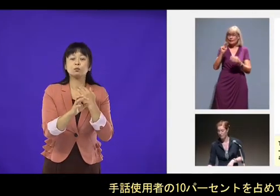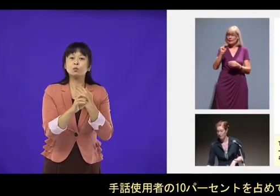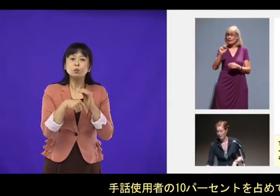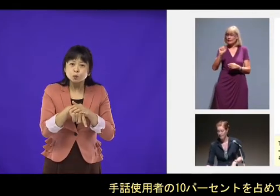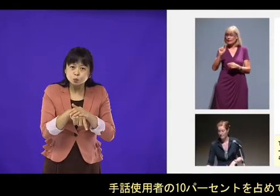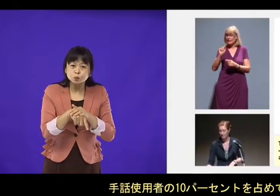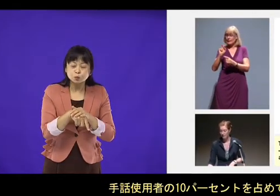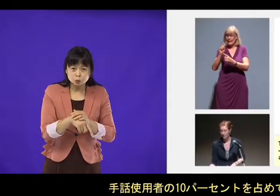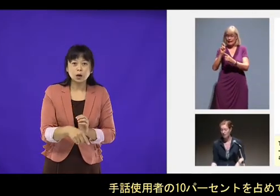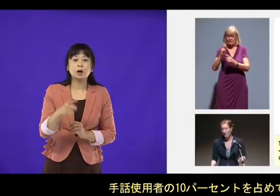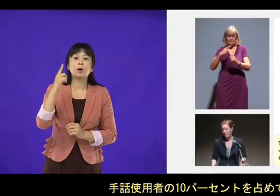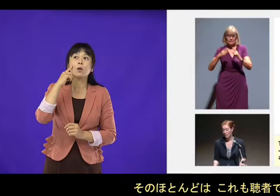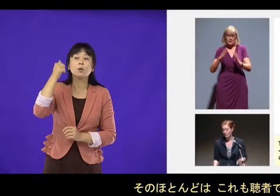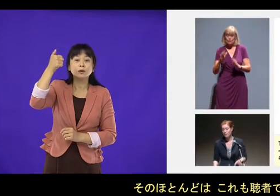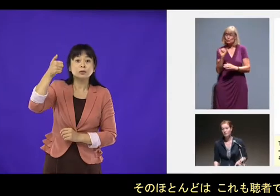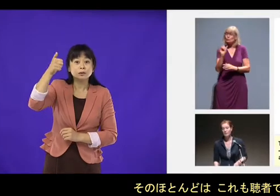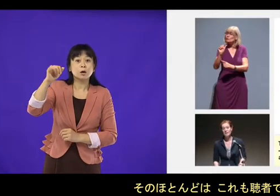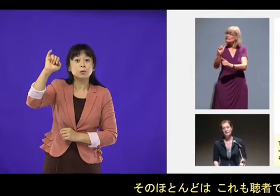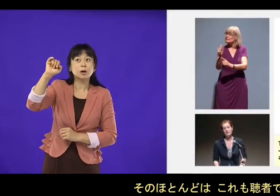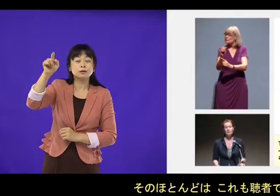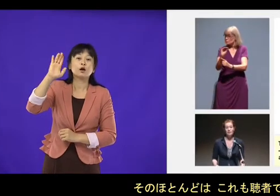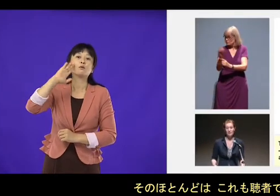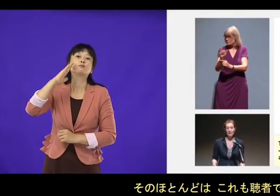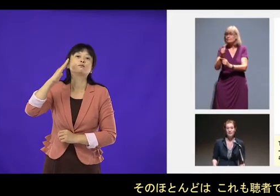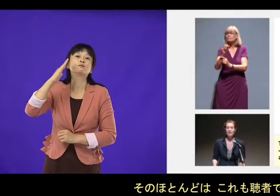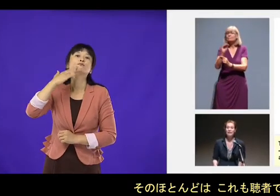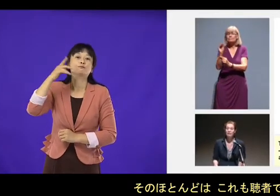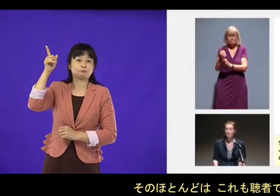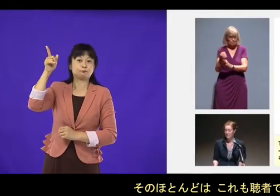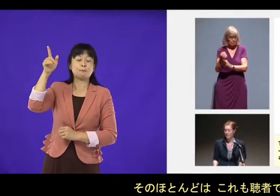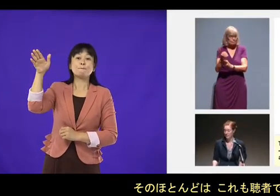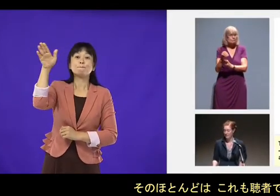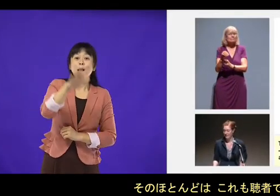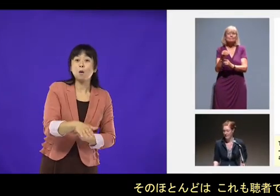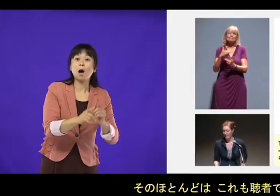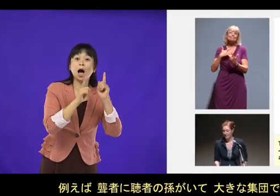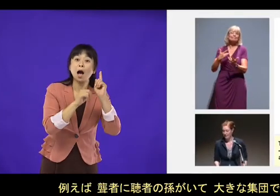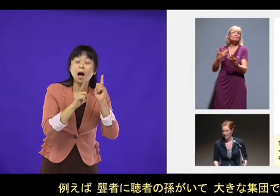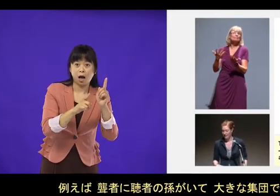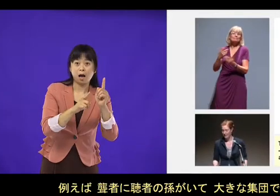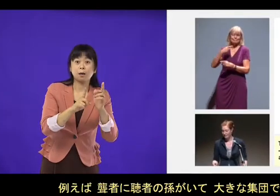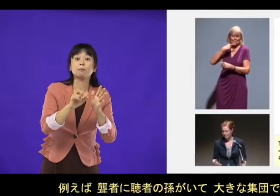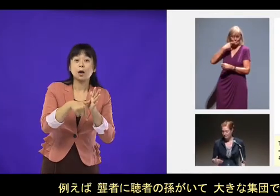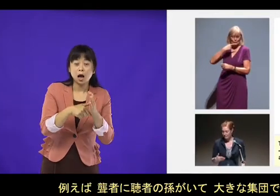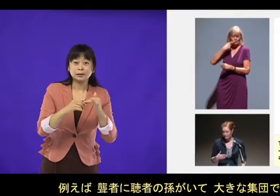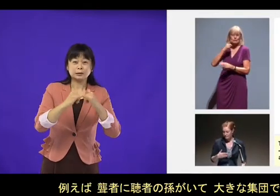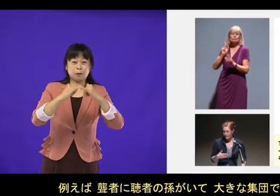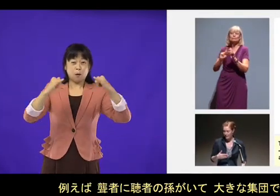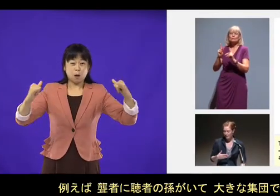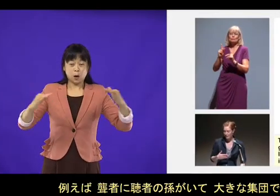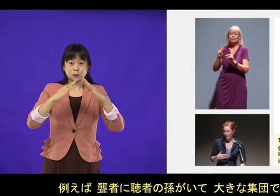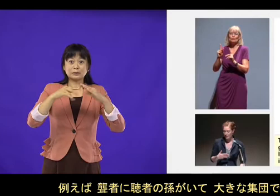of native signers, but most of these are also actually hearing people. So